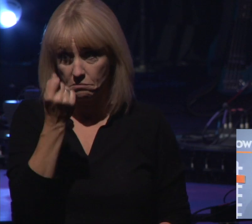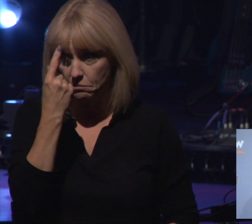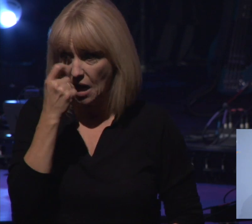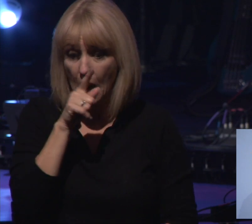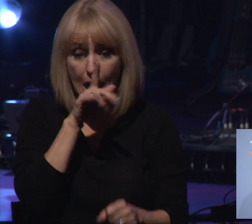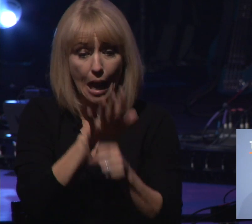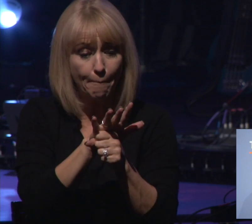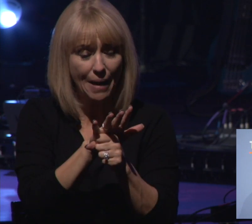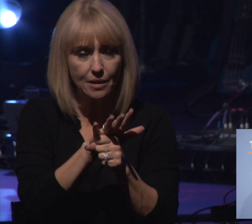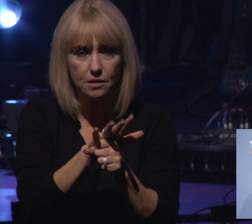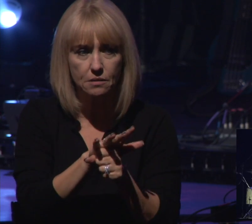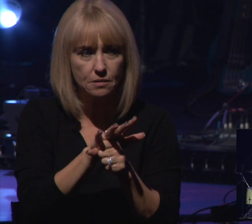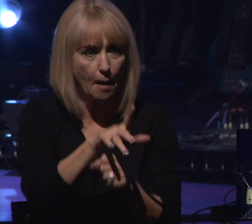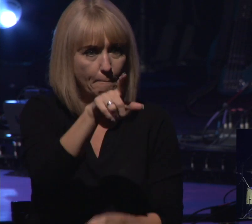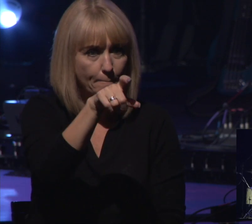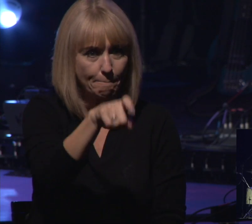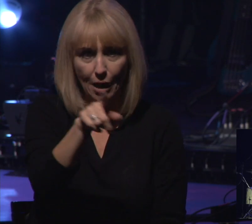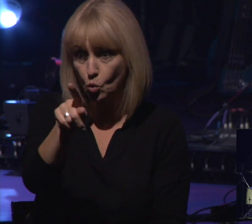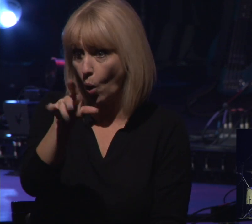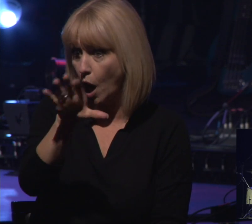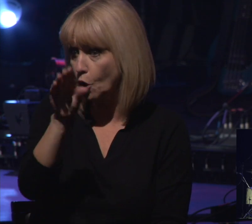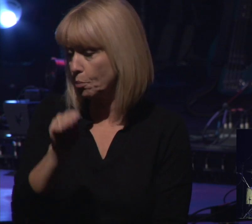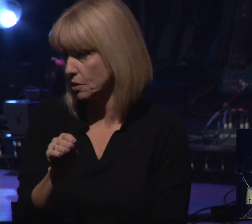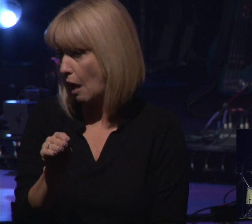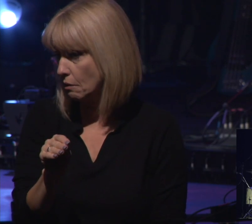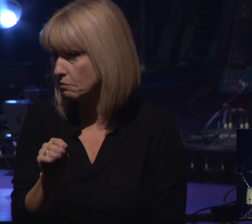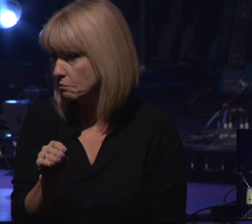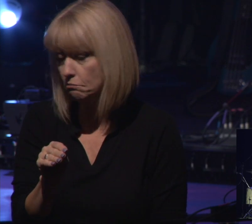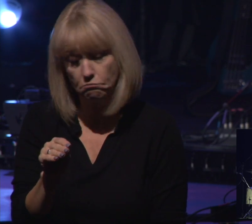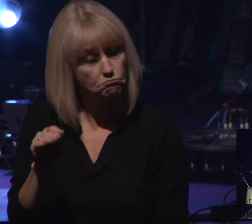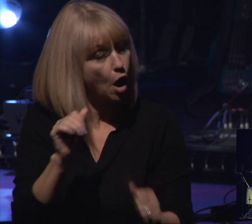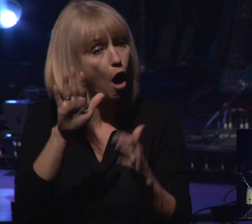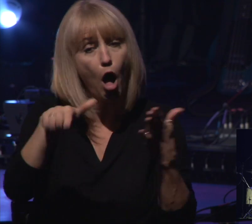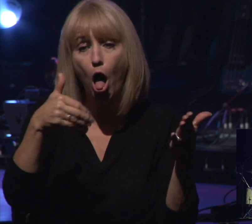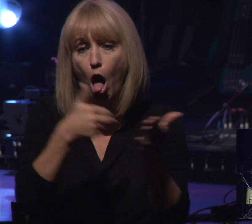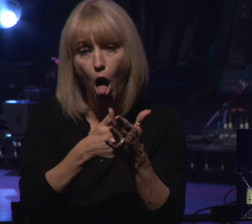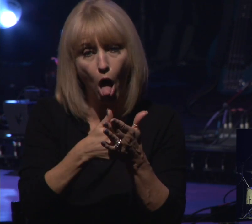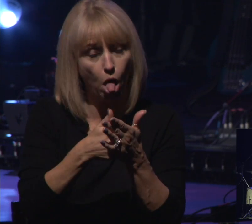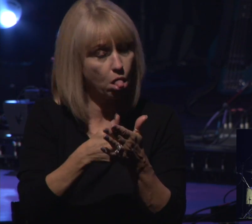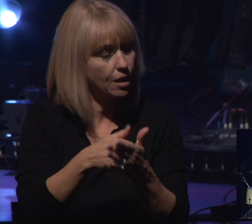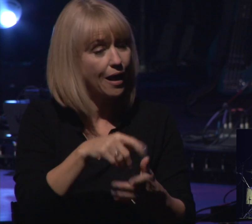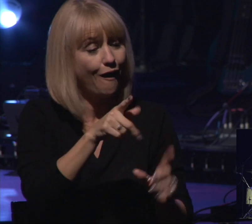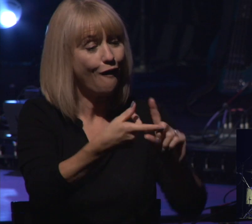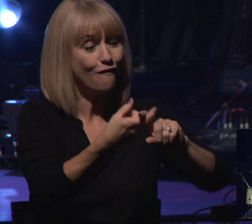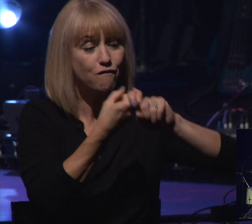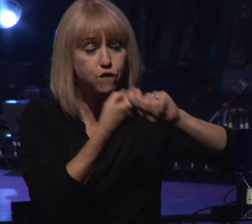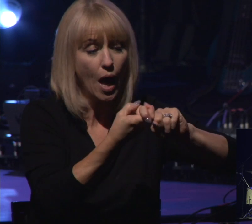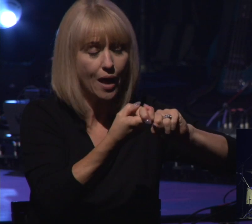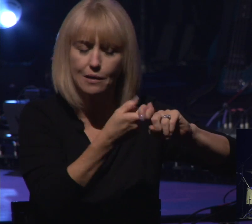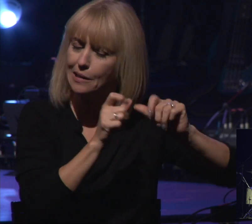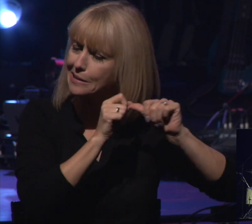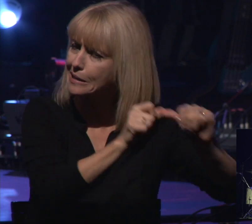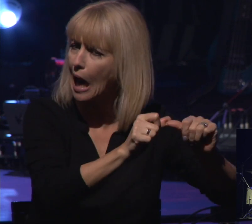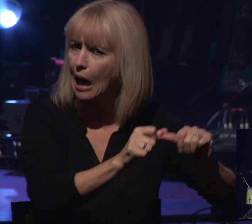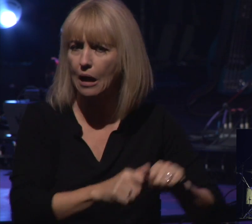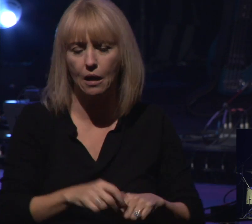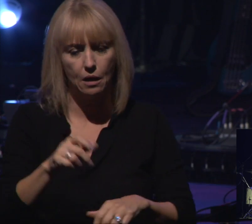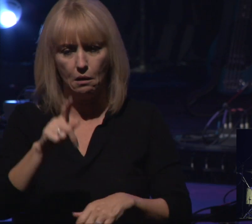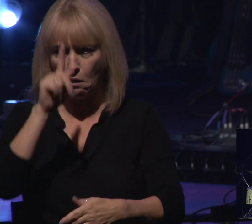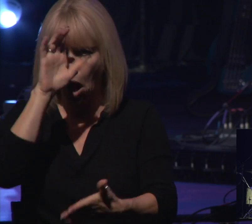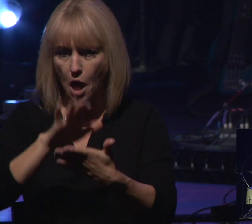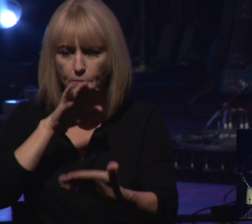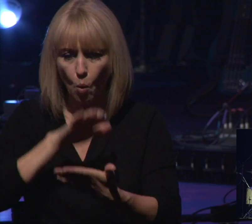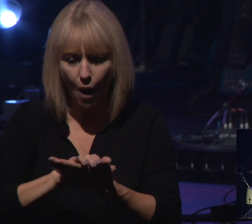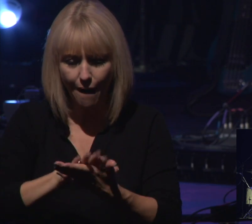it's an all or nothing. If you commit to be a friend for life, you stay that friend. If you commit till death do us